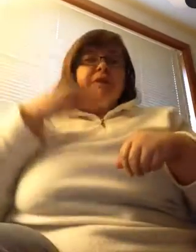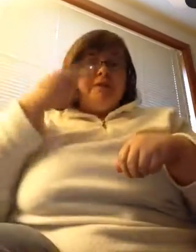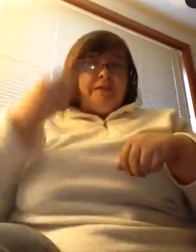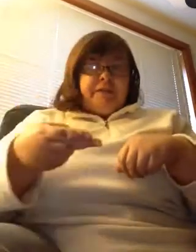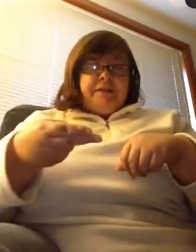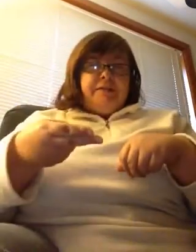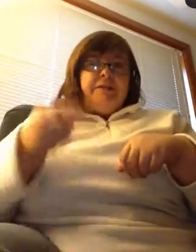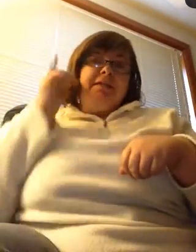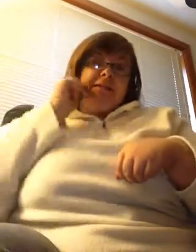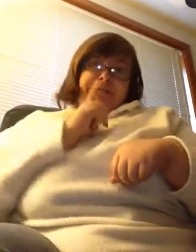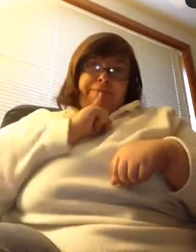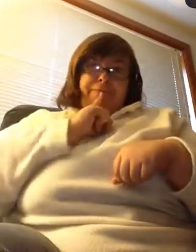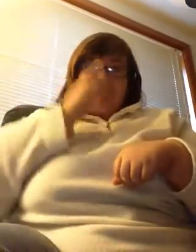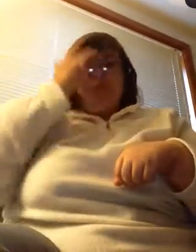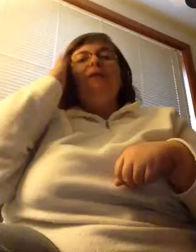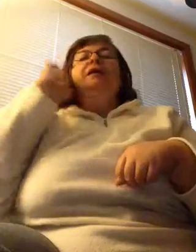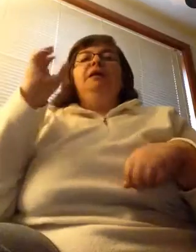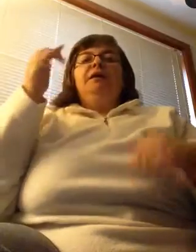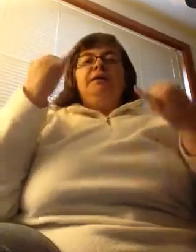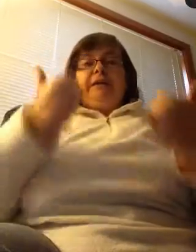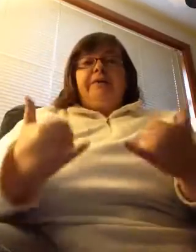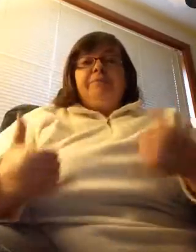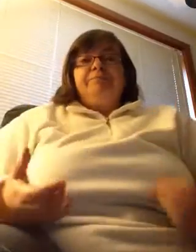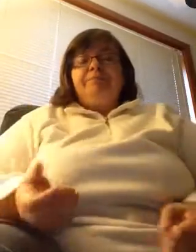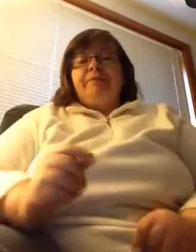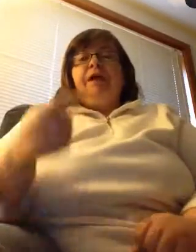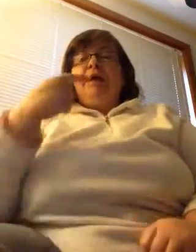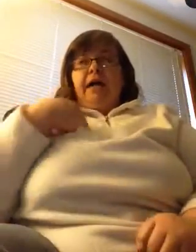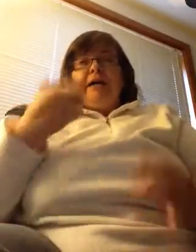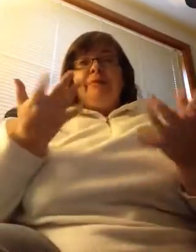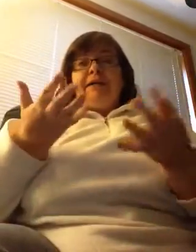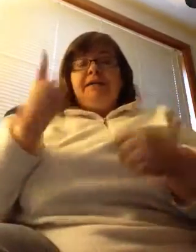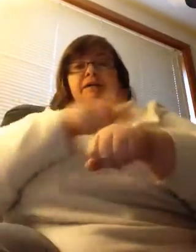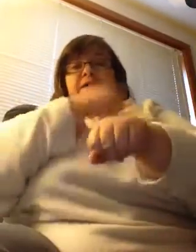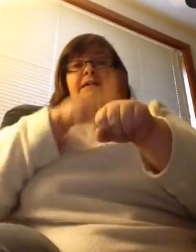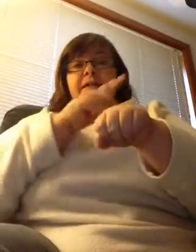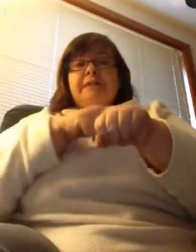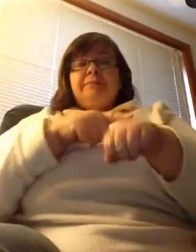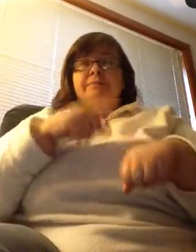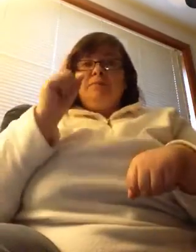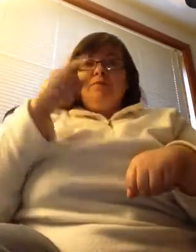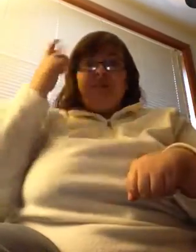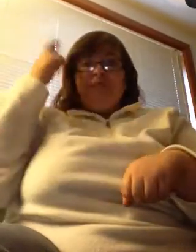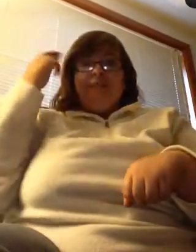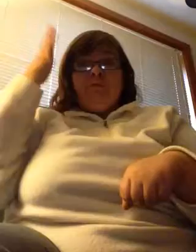hard of hearing and deaf. Now, I waited a long time. One reason